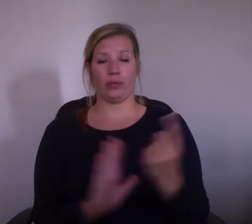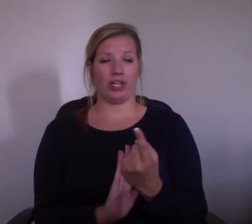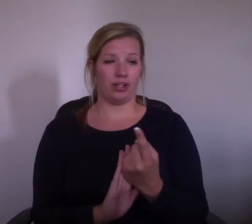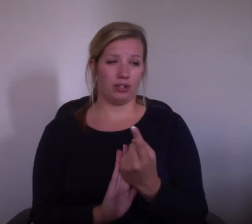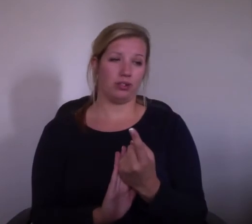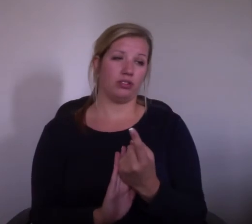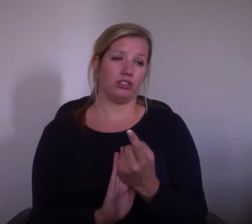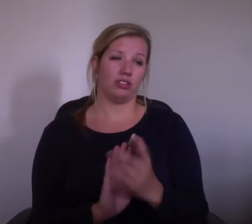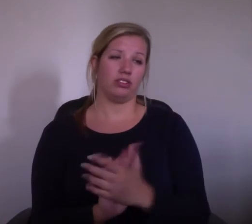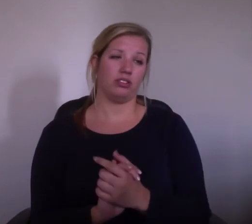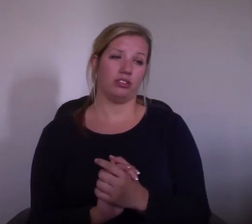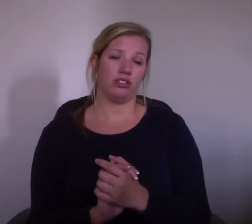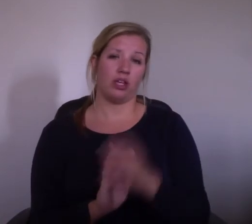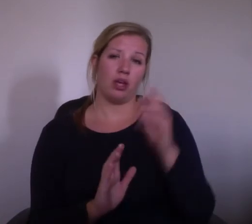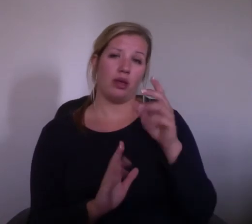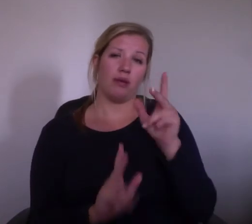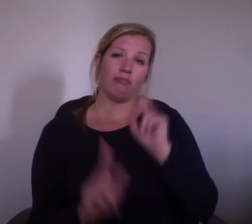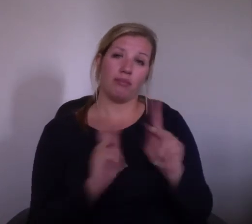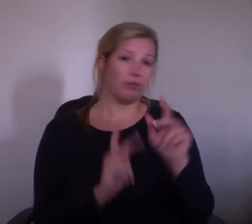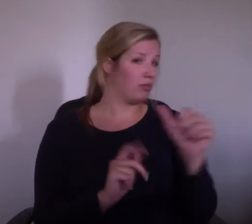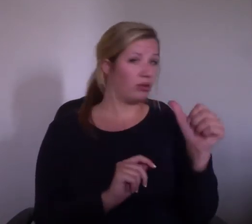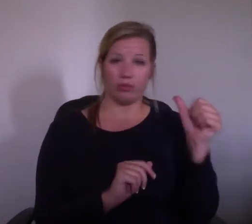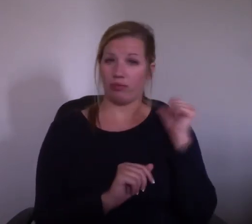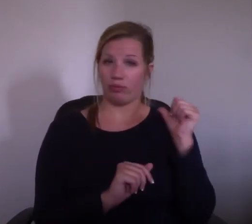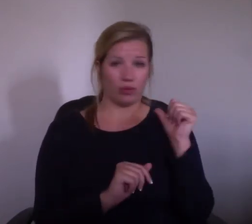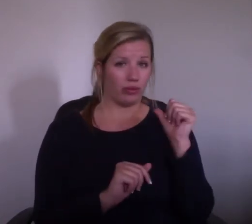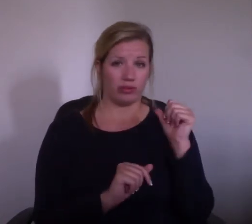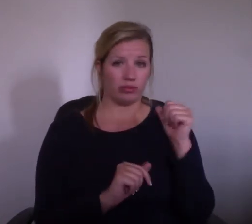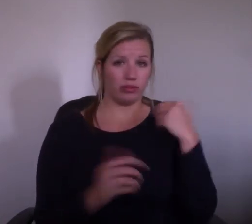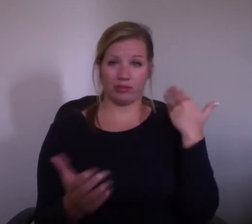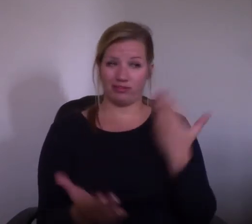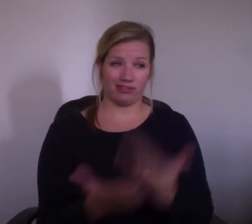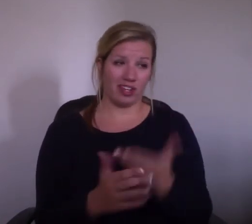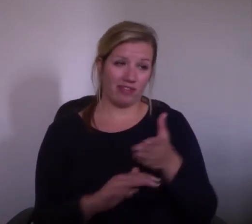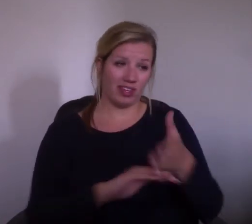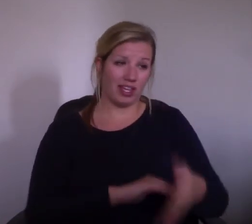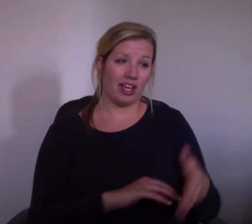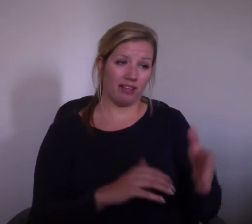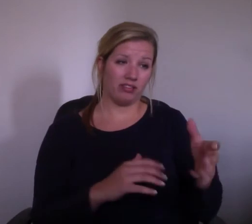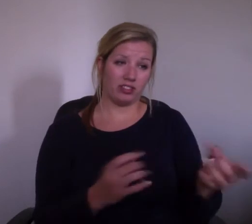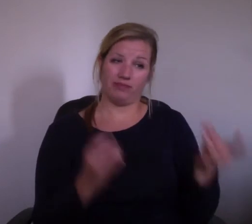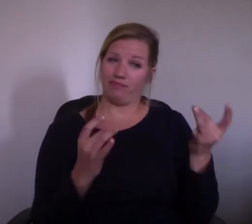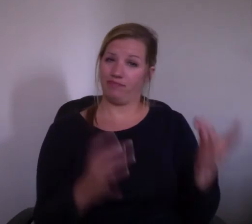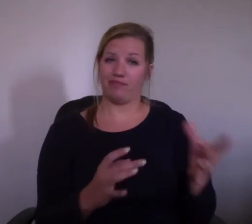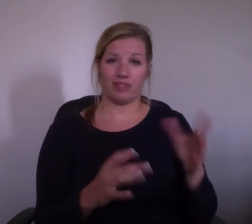workers will not be on scene after disaster, and they cannot reach everyone